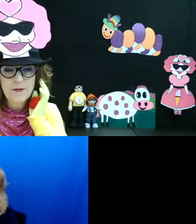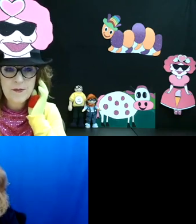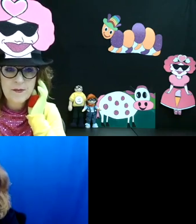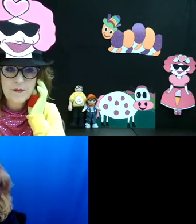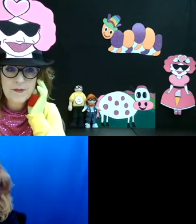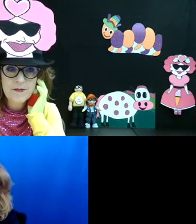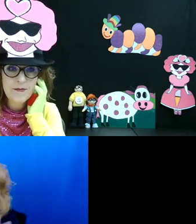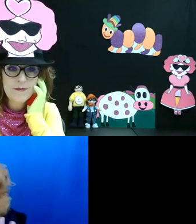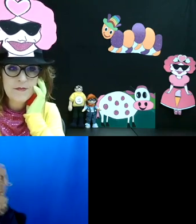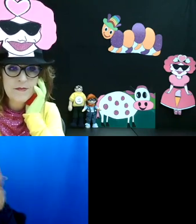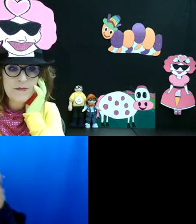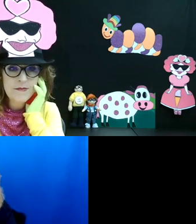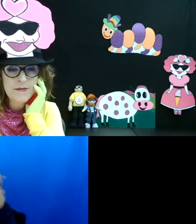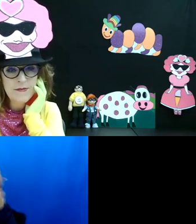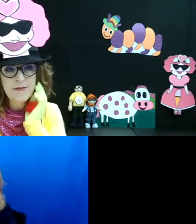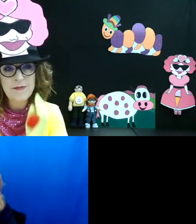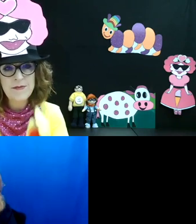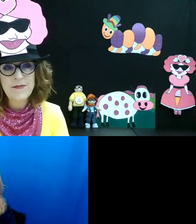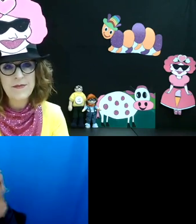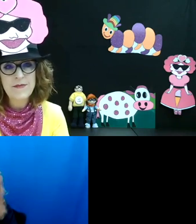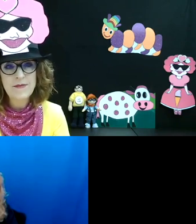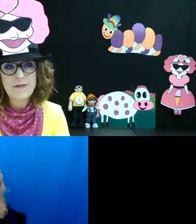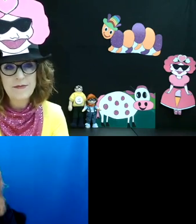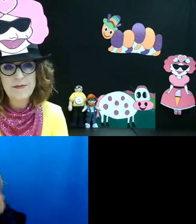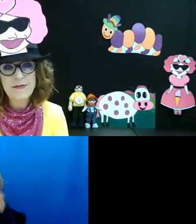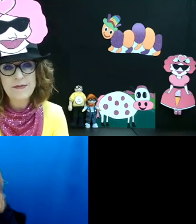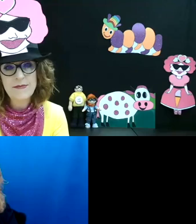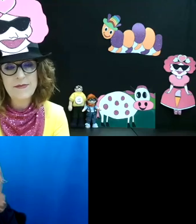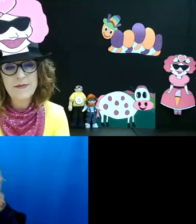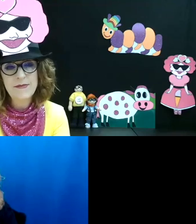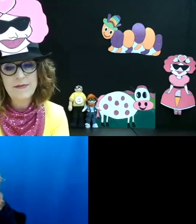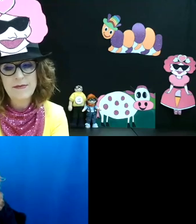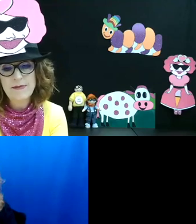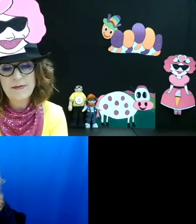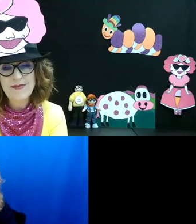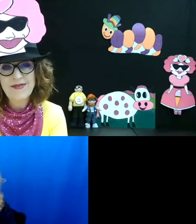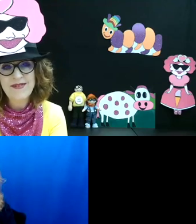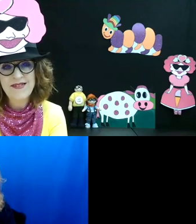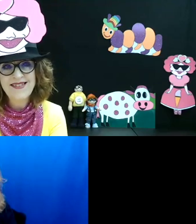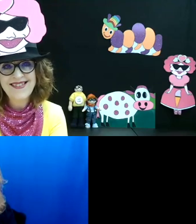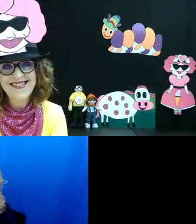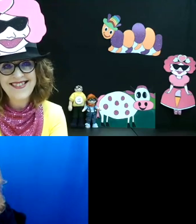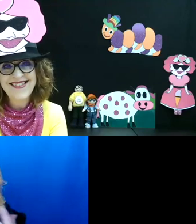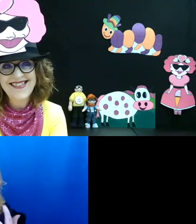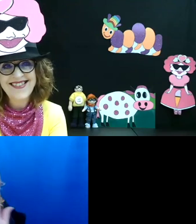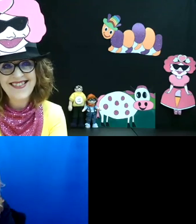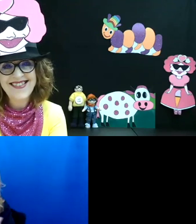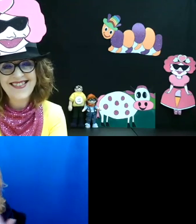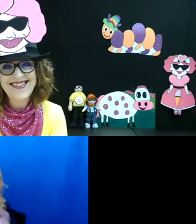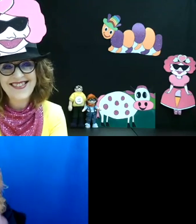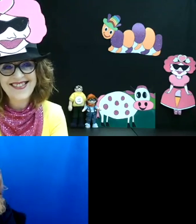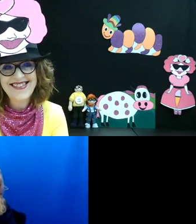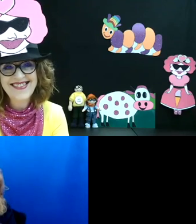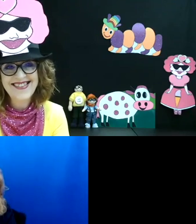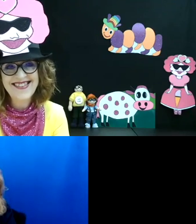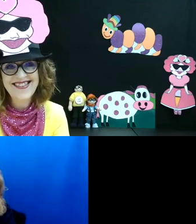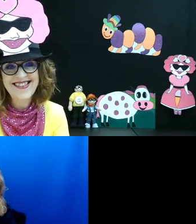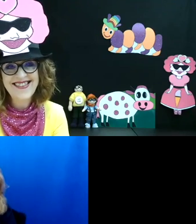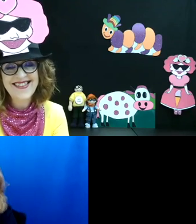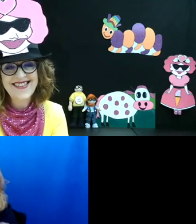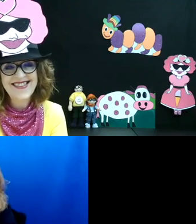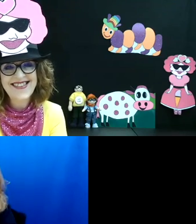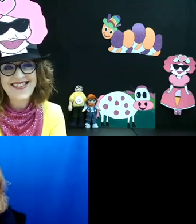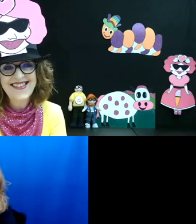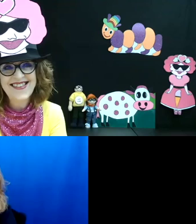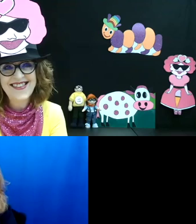hear or see you during the show. If you need to connect with us, feel free to use the chat or the question and answer feature, and